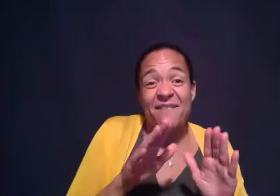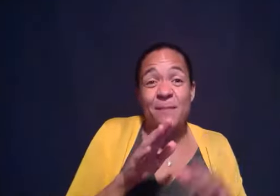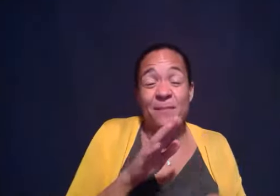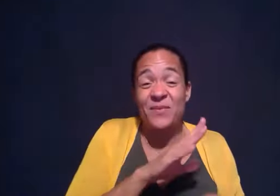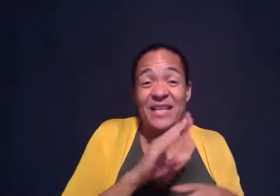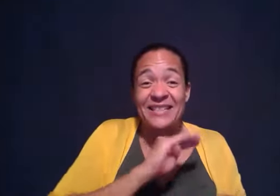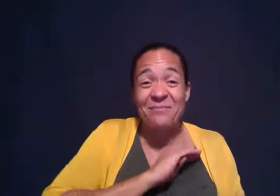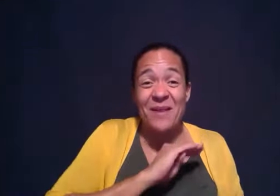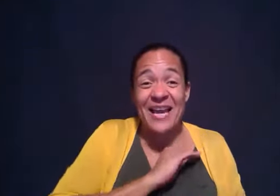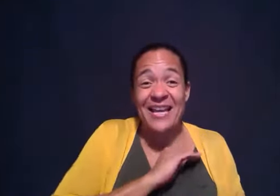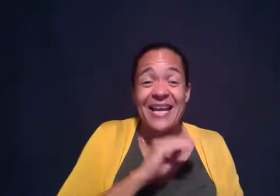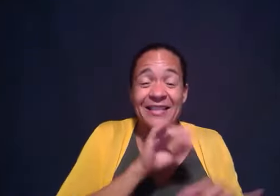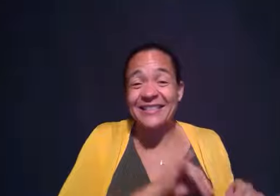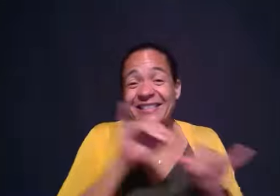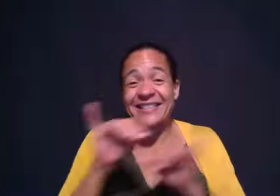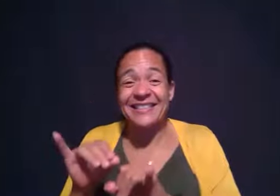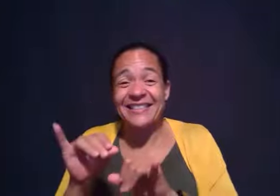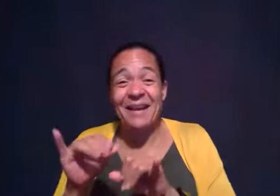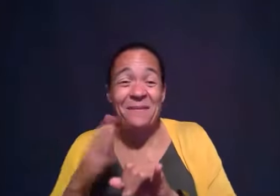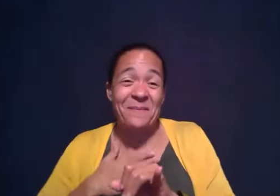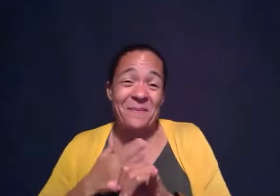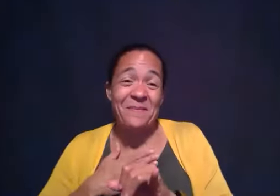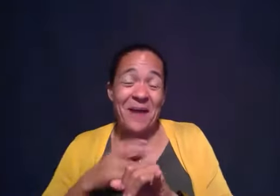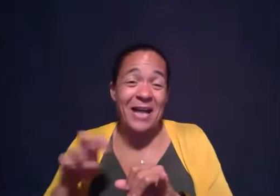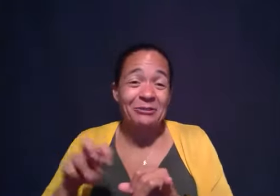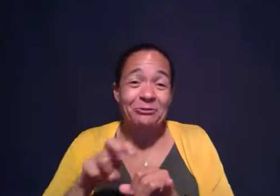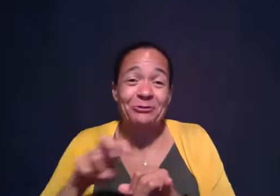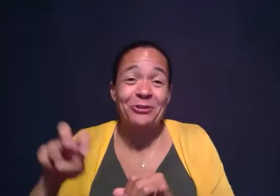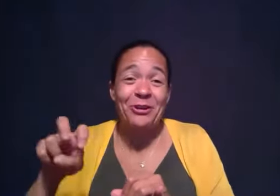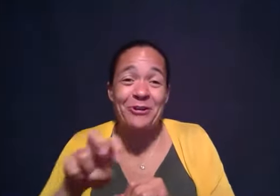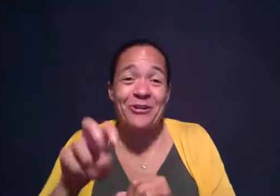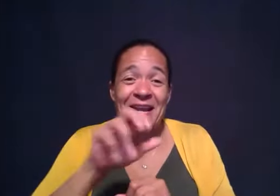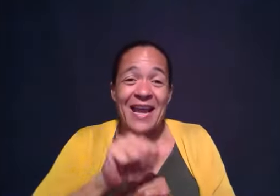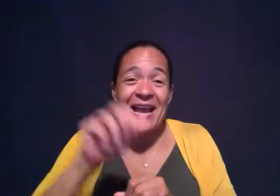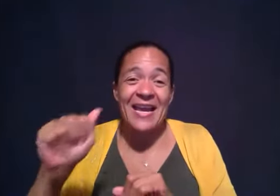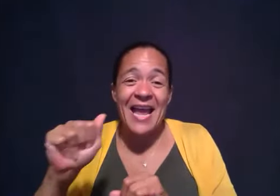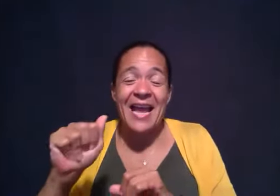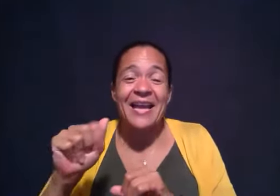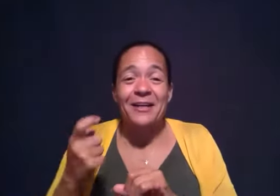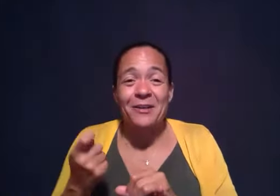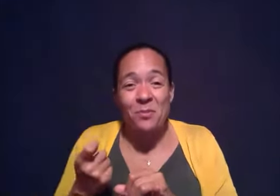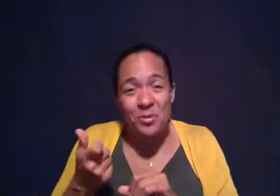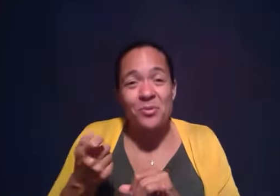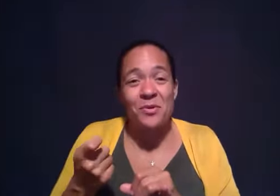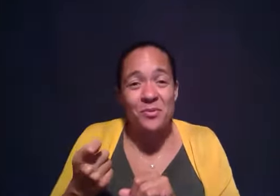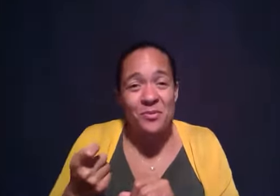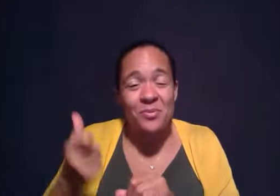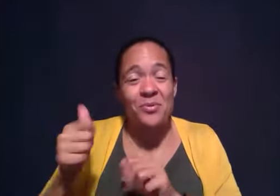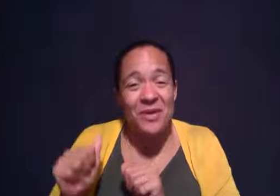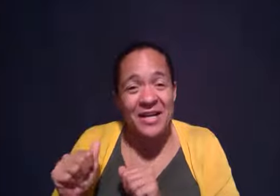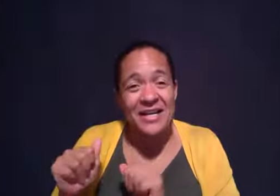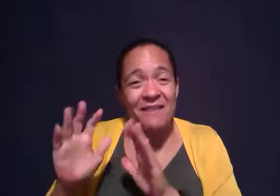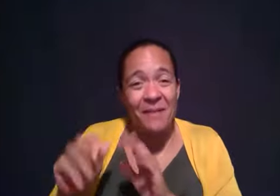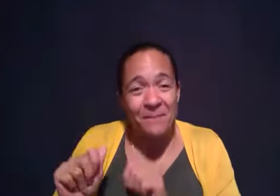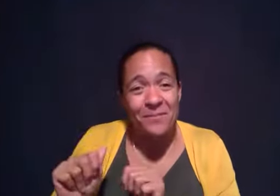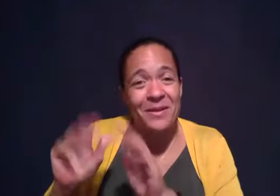kind of what my journey in Alcoholics Anonymous has been. 1 inch at a time, I've given something up as God has gotten